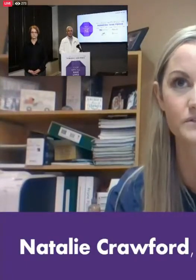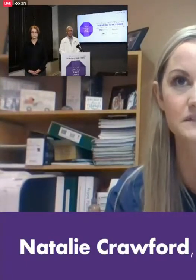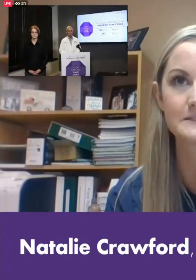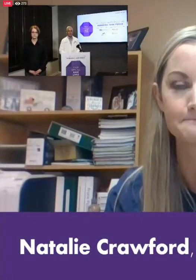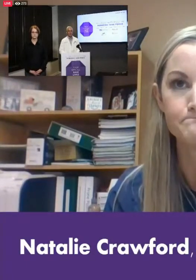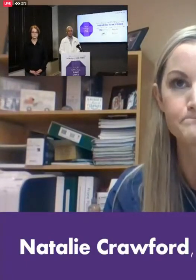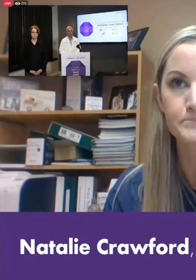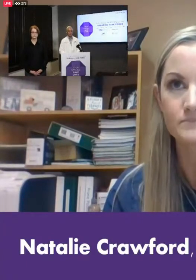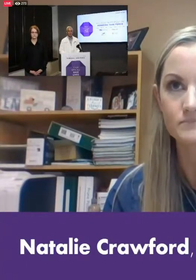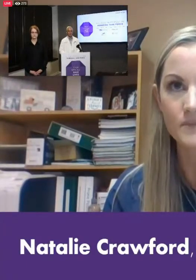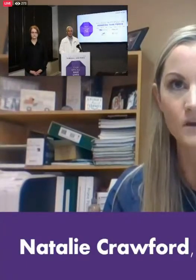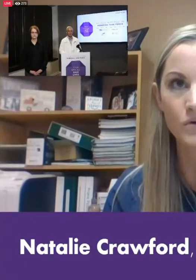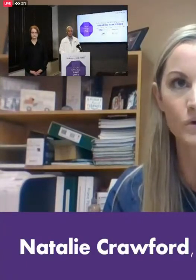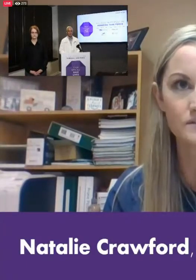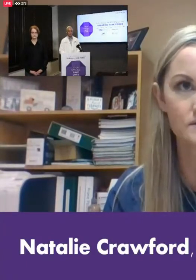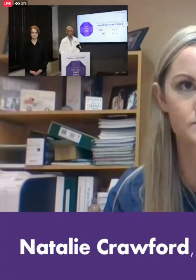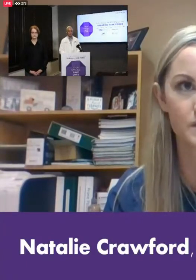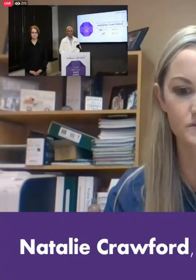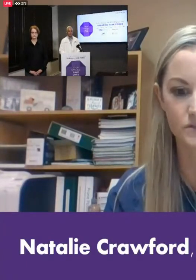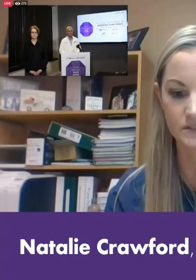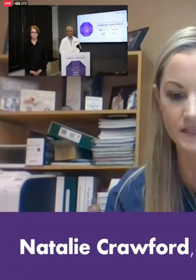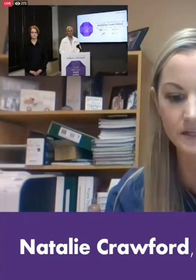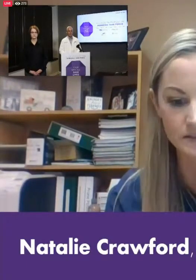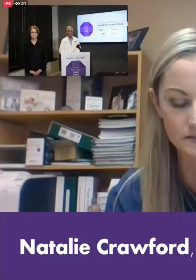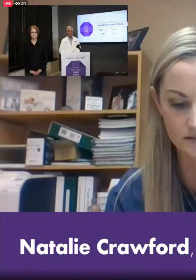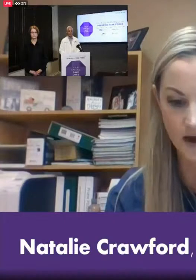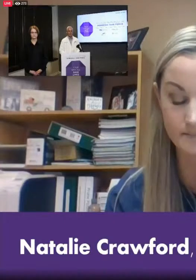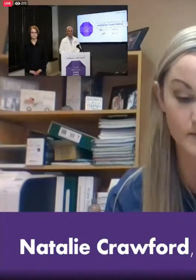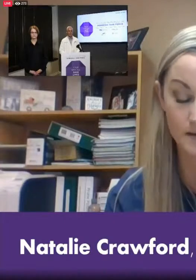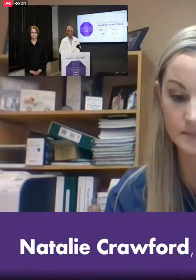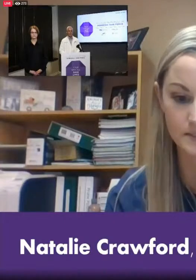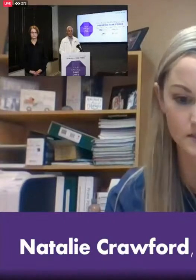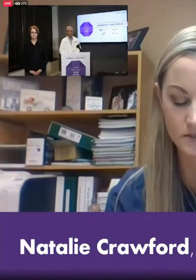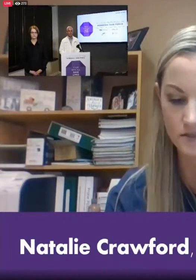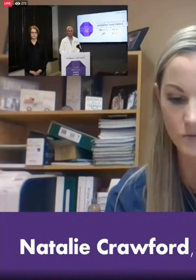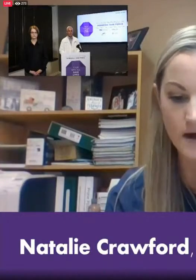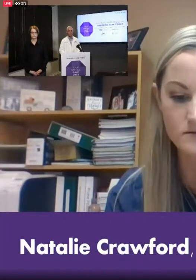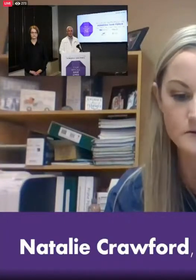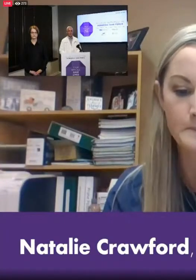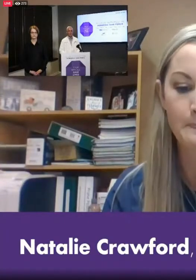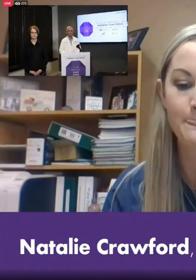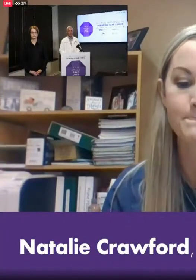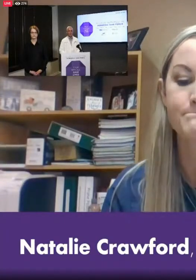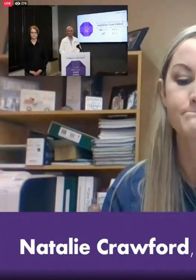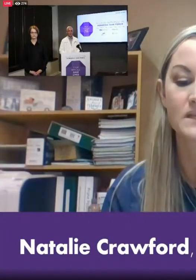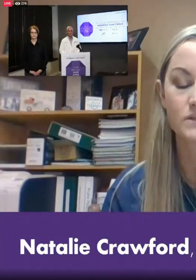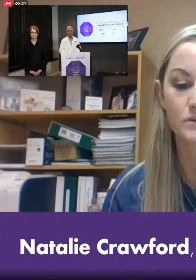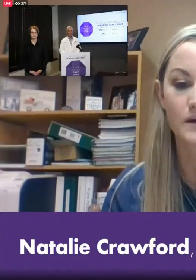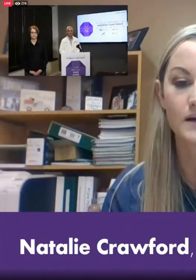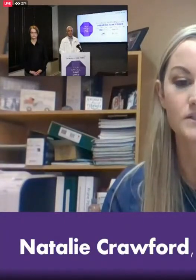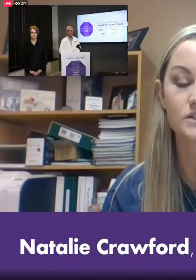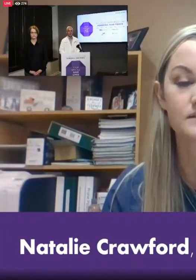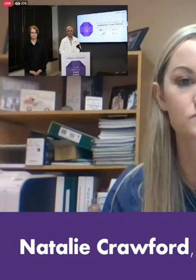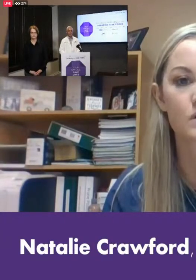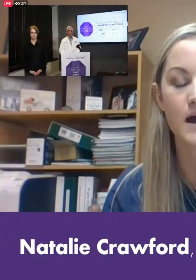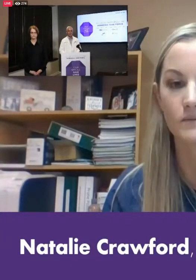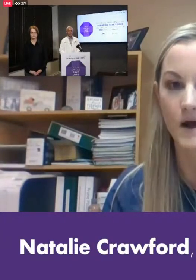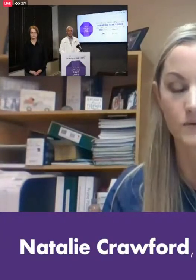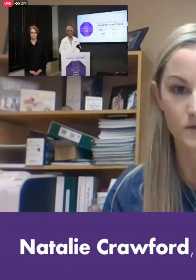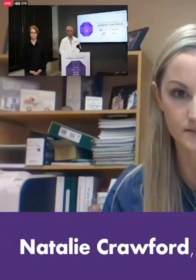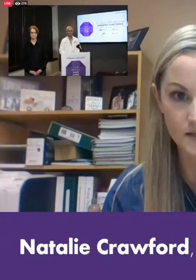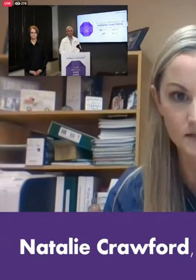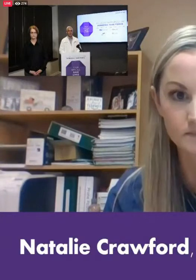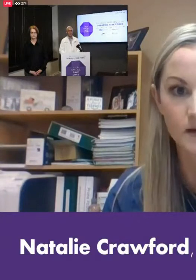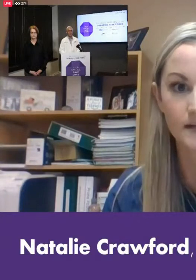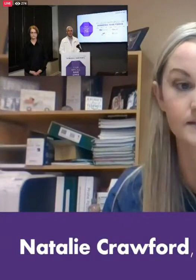him from the nurse. Of course, this brings her to tears, and I'm in tears as well. So she says, well,